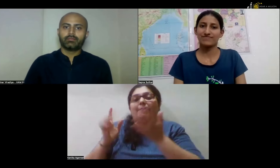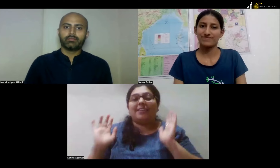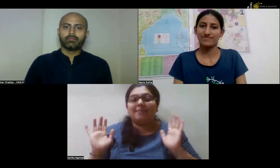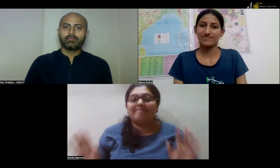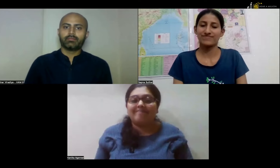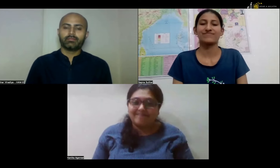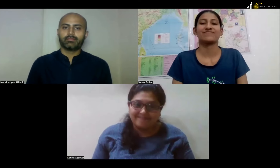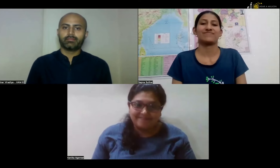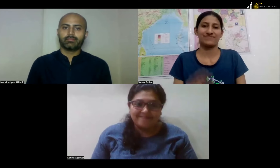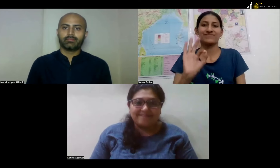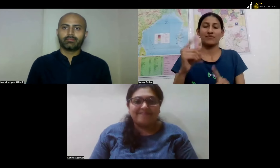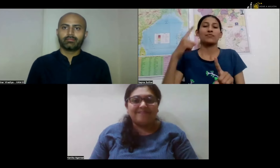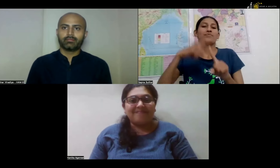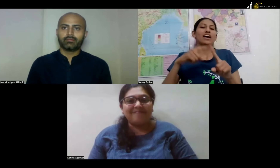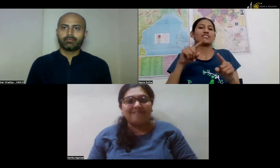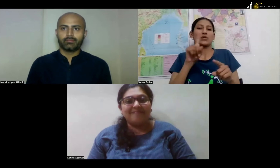their